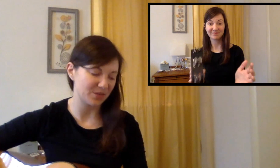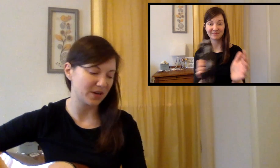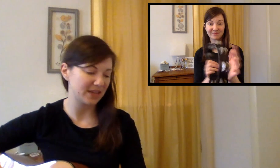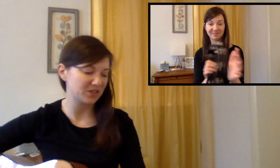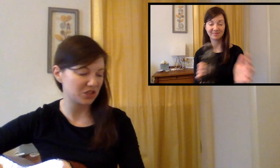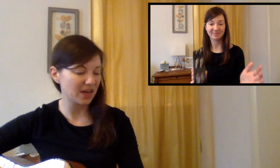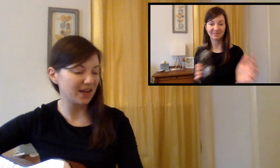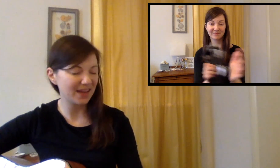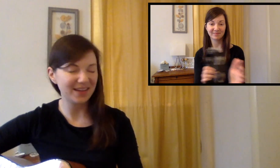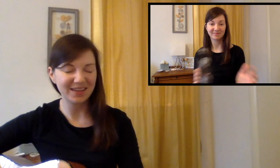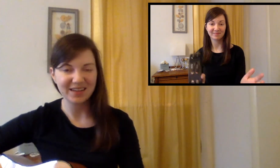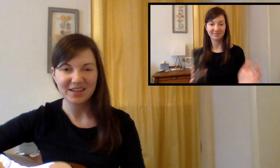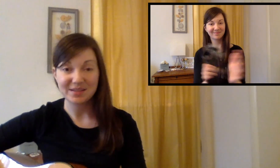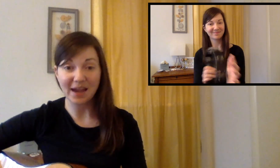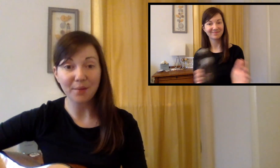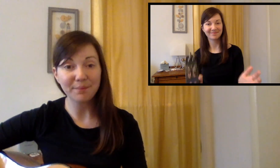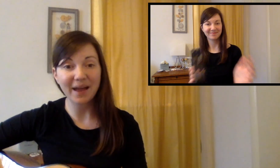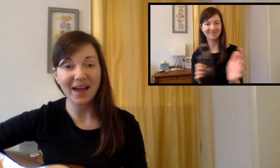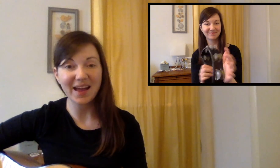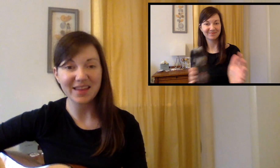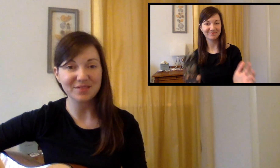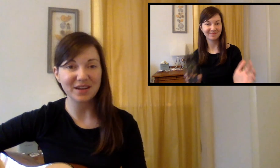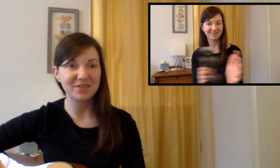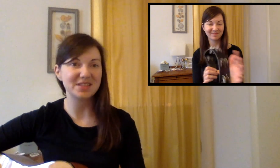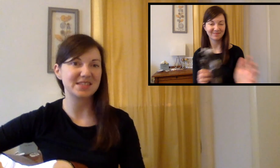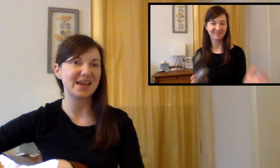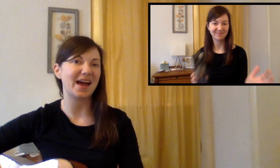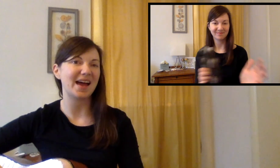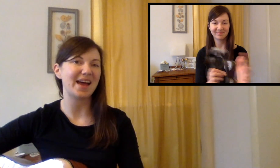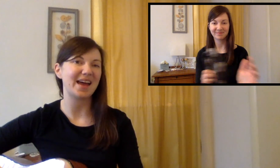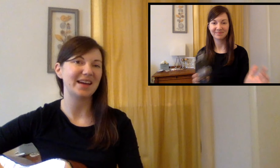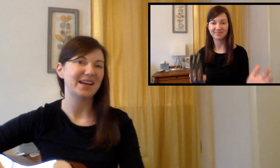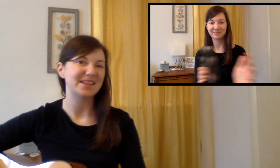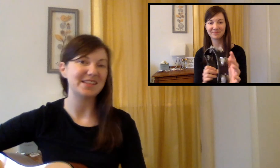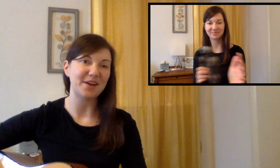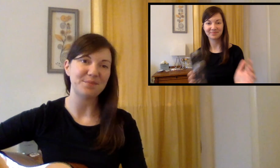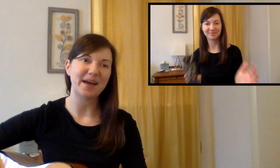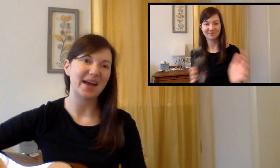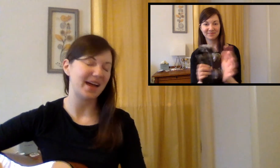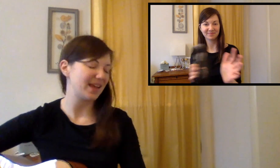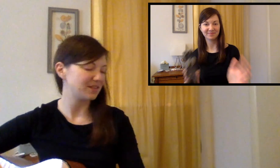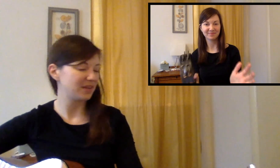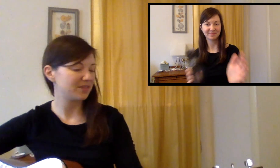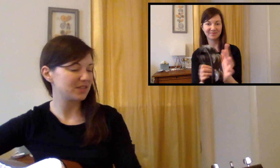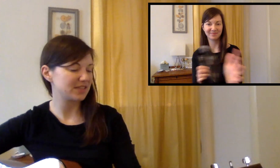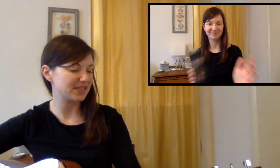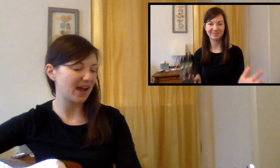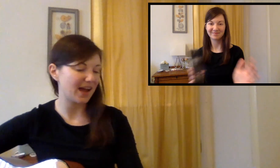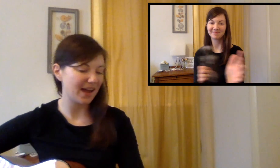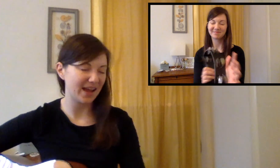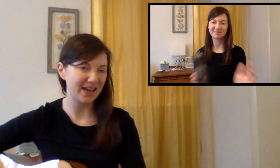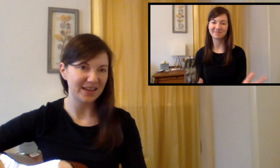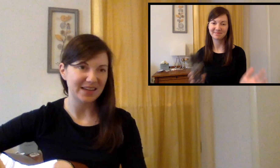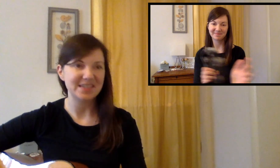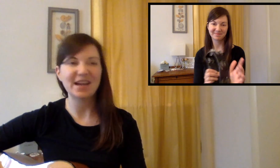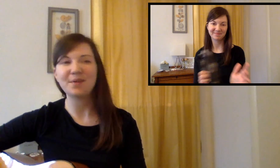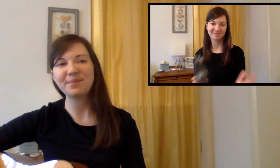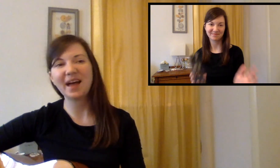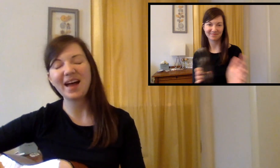and shield down by the riverside, down by the riverside, down by